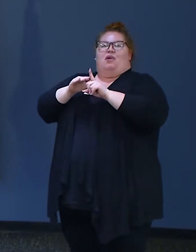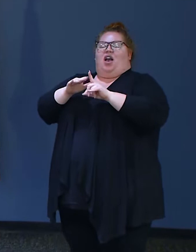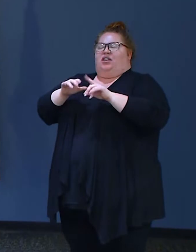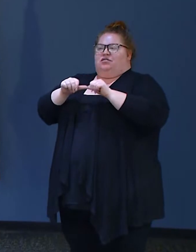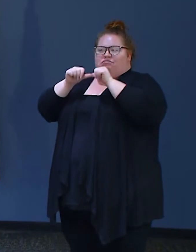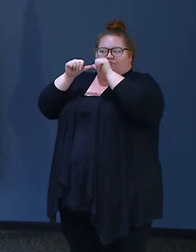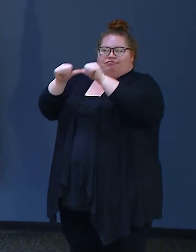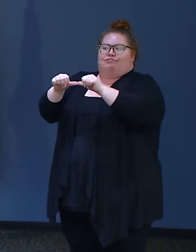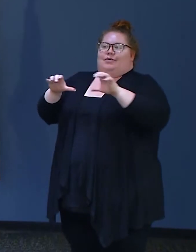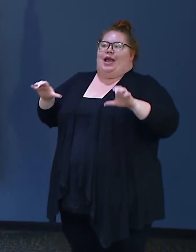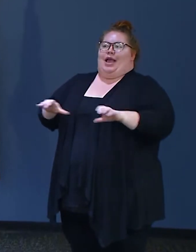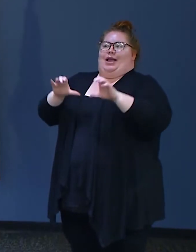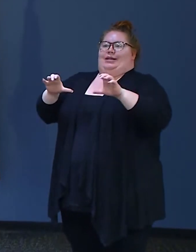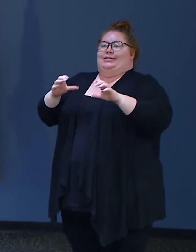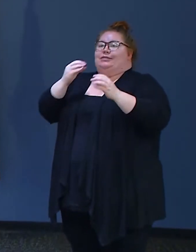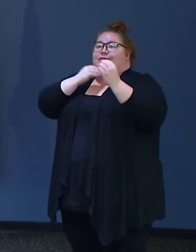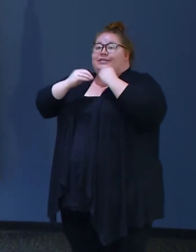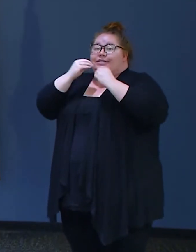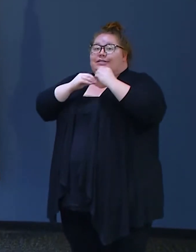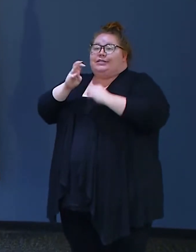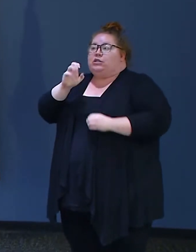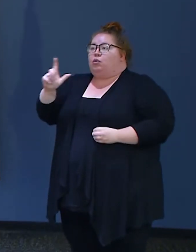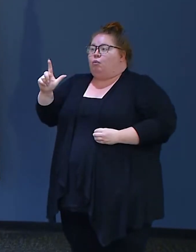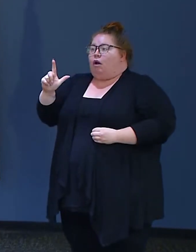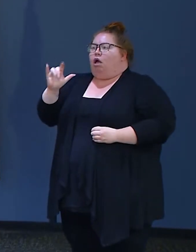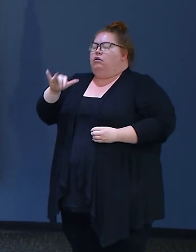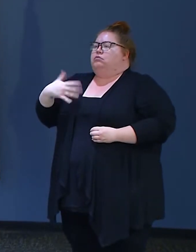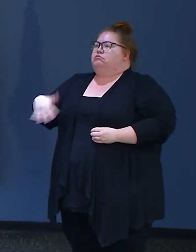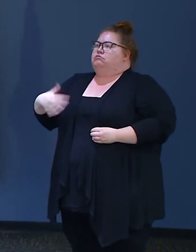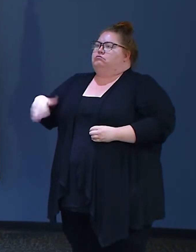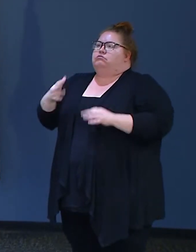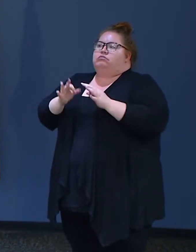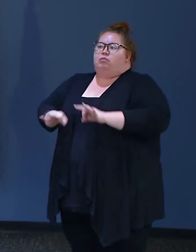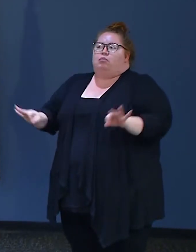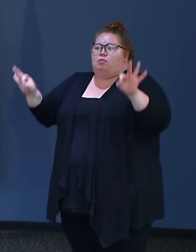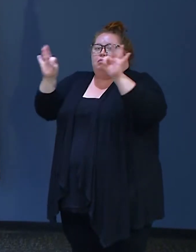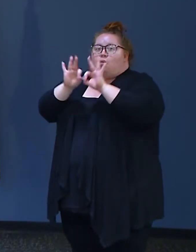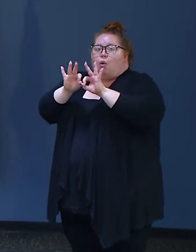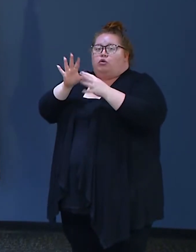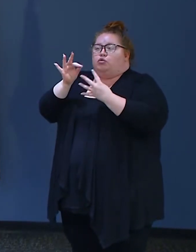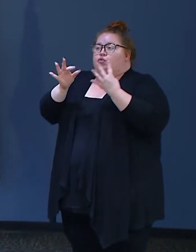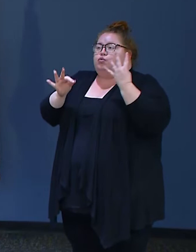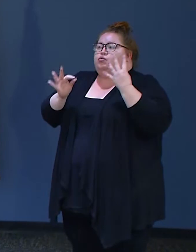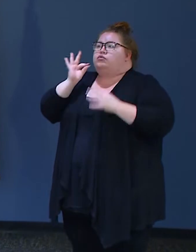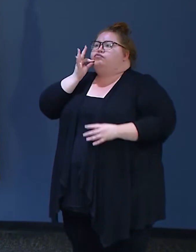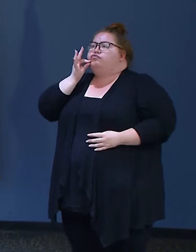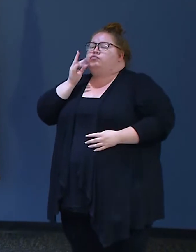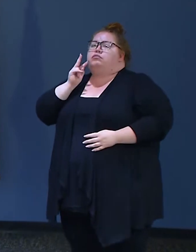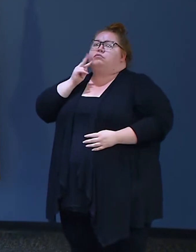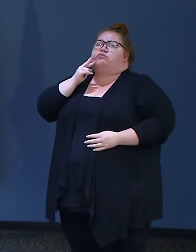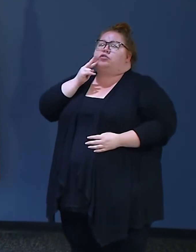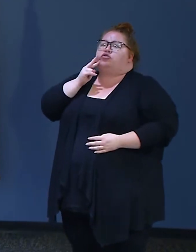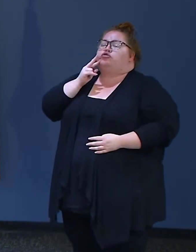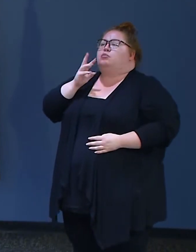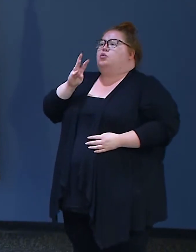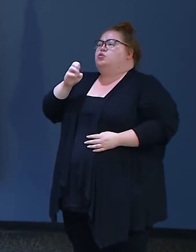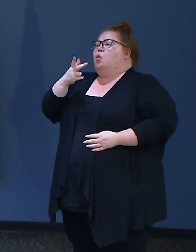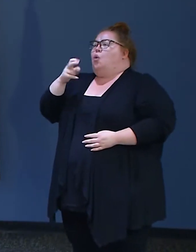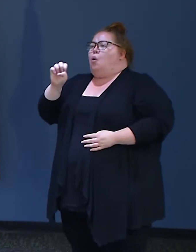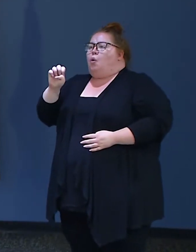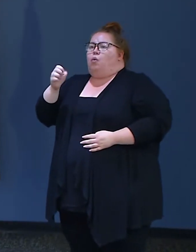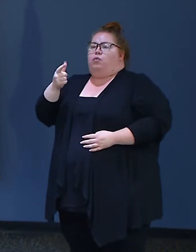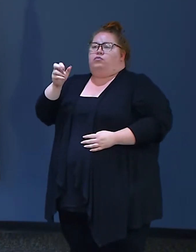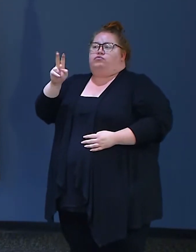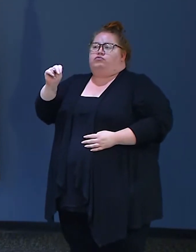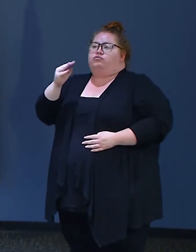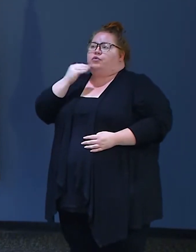active. Eating well is so important. And choosing fruits and vegetables and whole grains when you